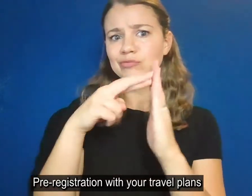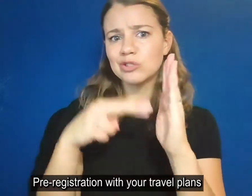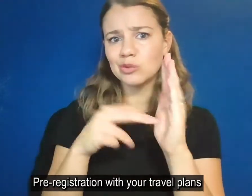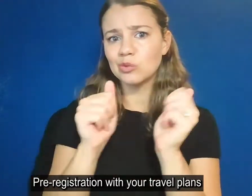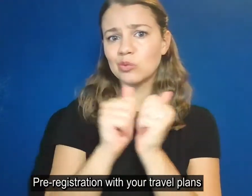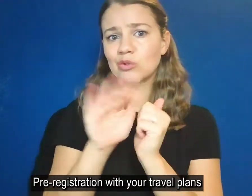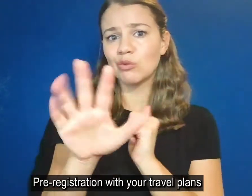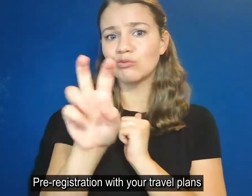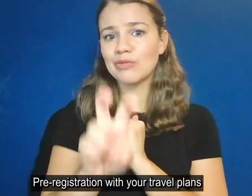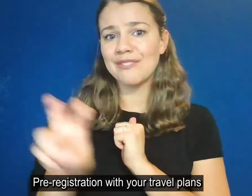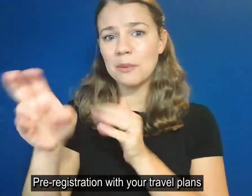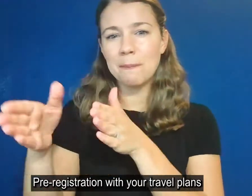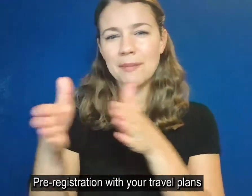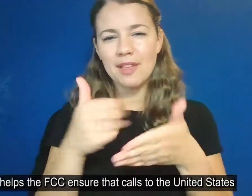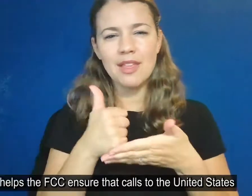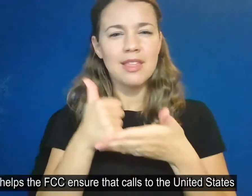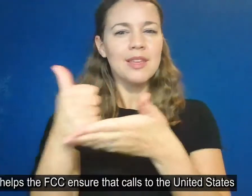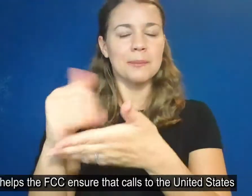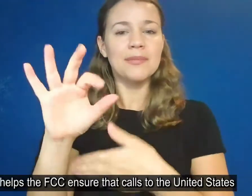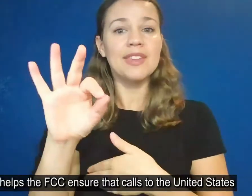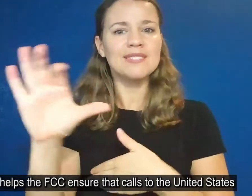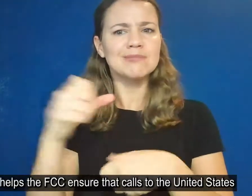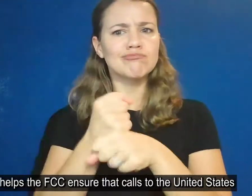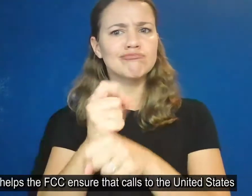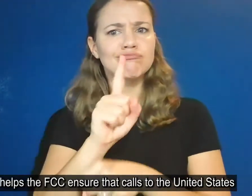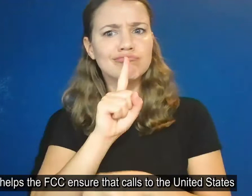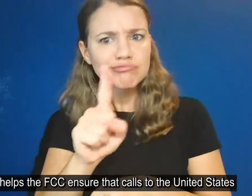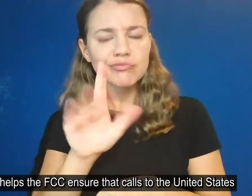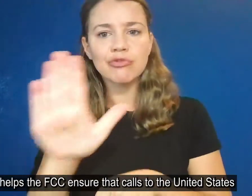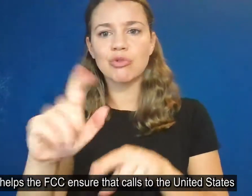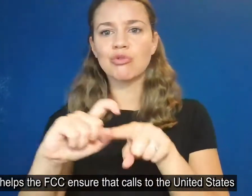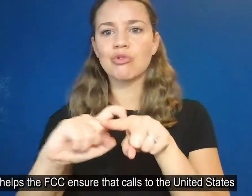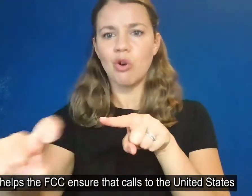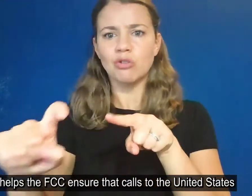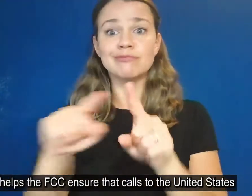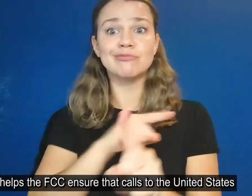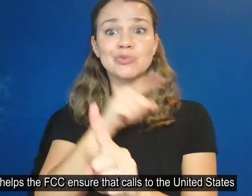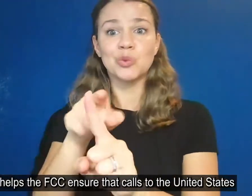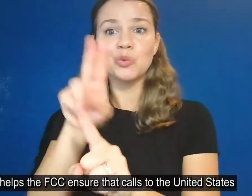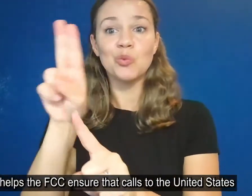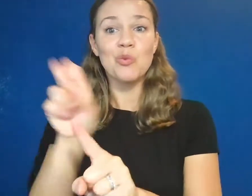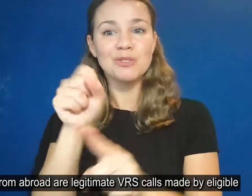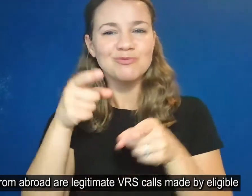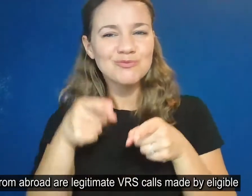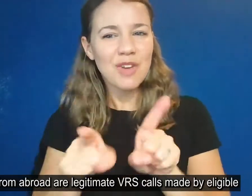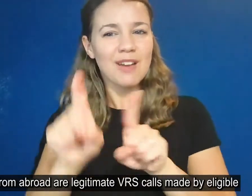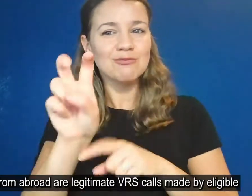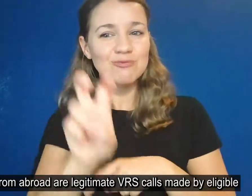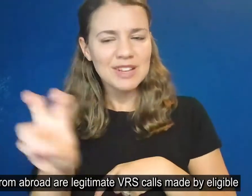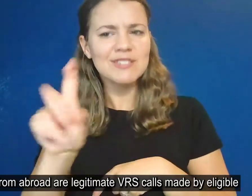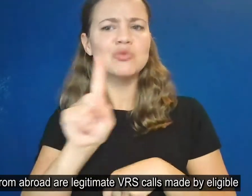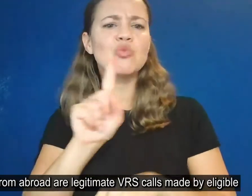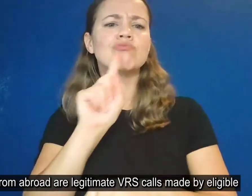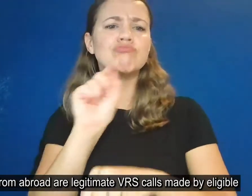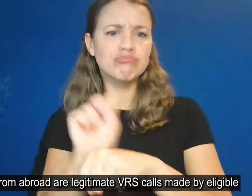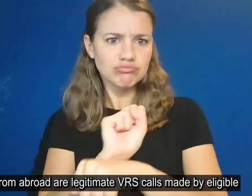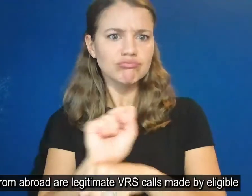Pre-registration with your travel plans helps the FCC ensure that calls to the United States from abroad are legitimate